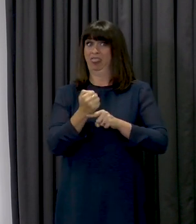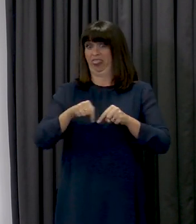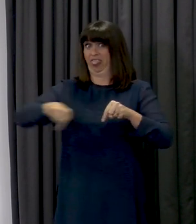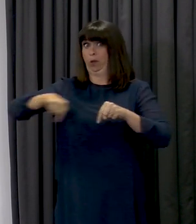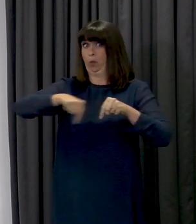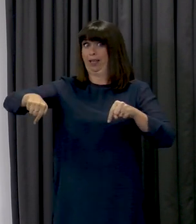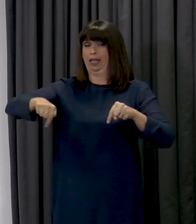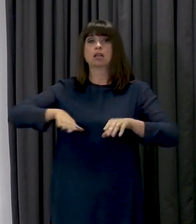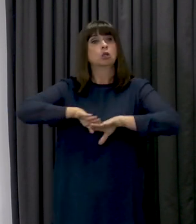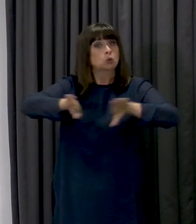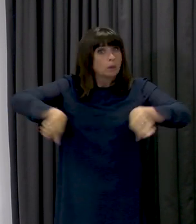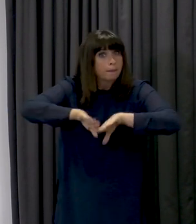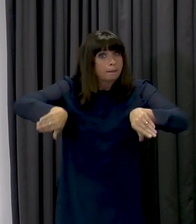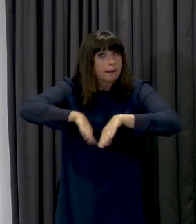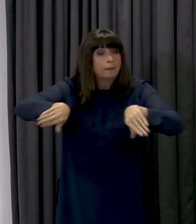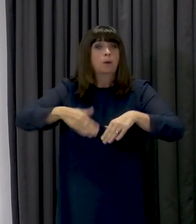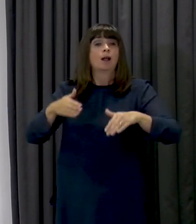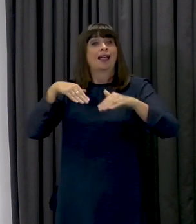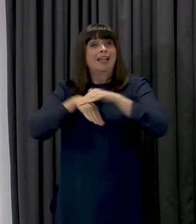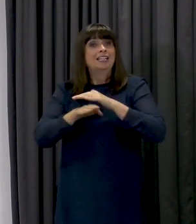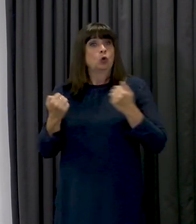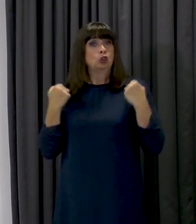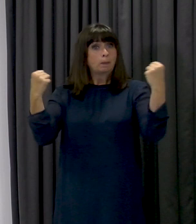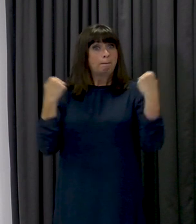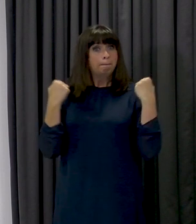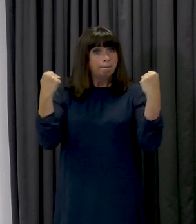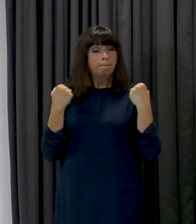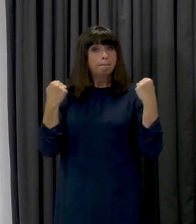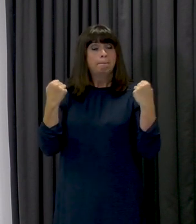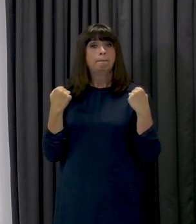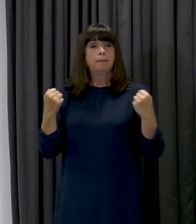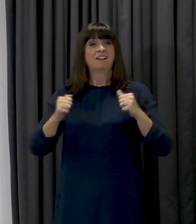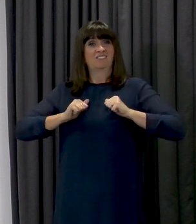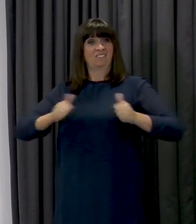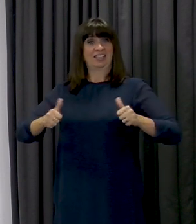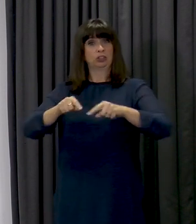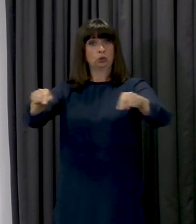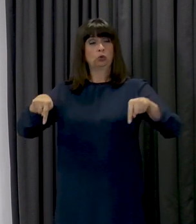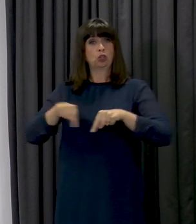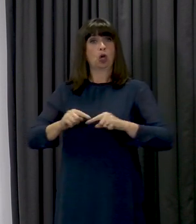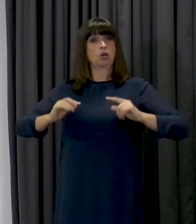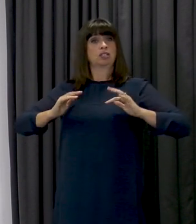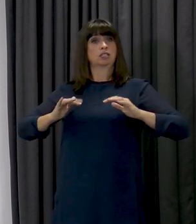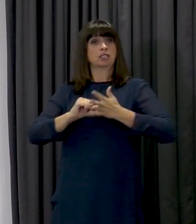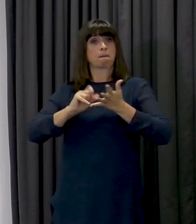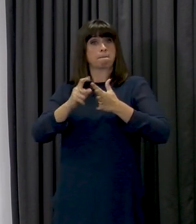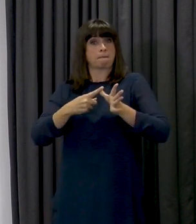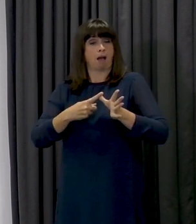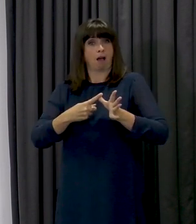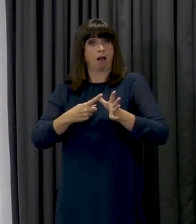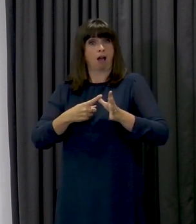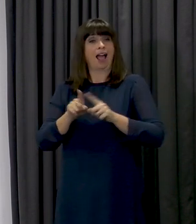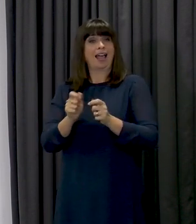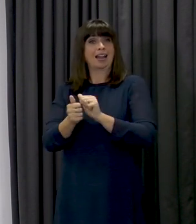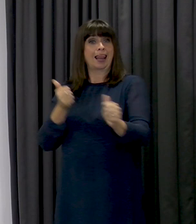onwards, swimming pools, indoor fitness studios, gyms, spas and indoor leisure centres will